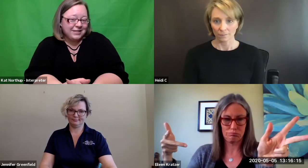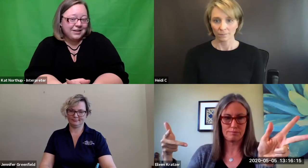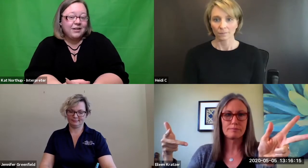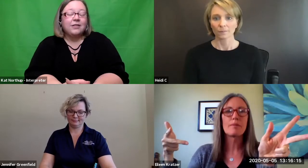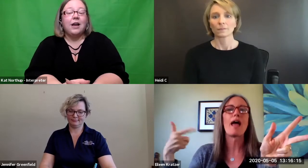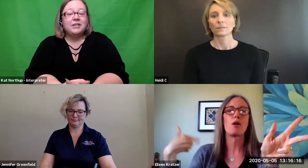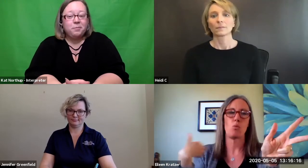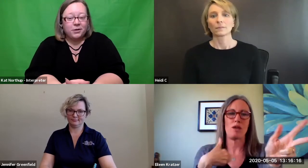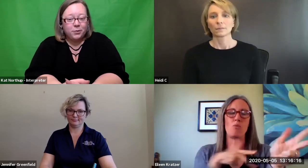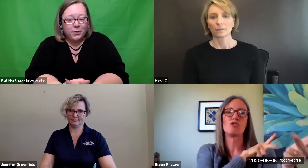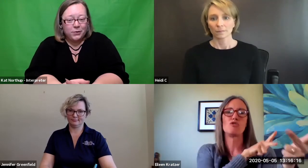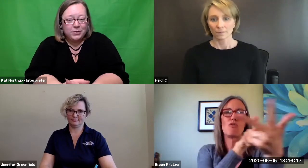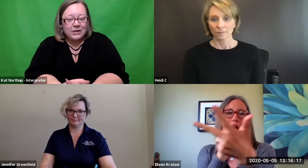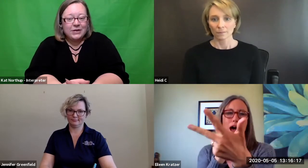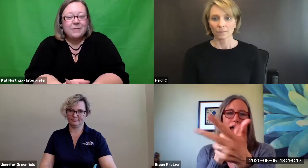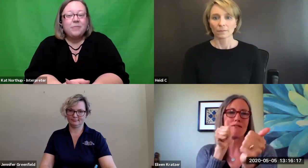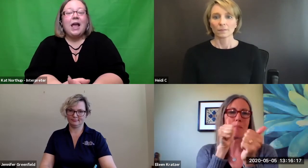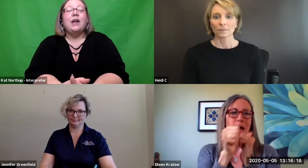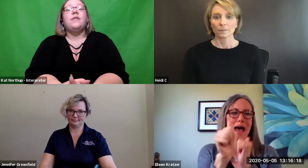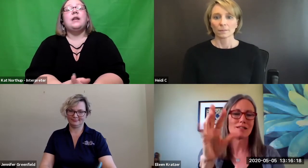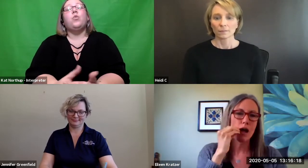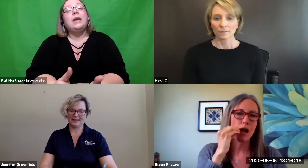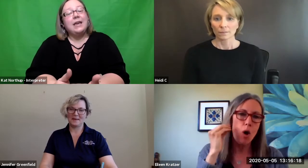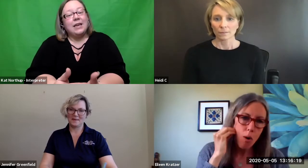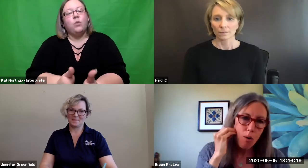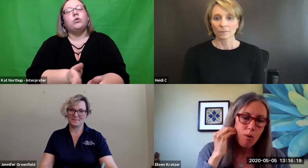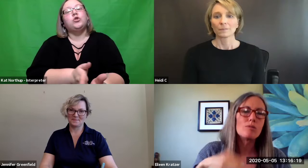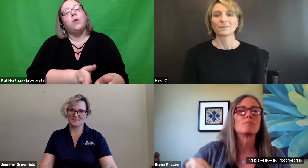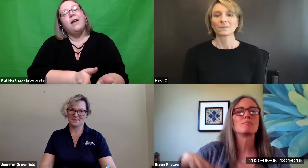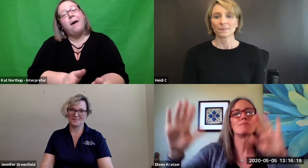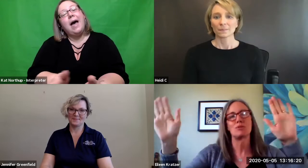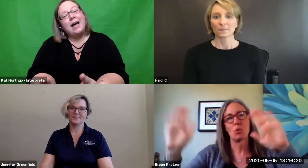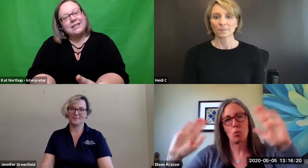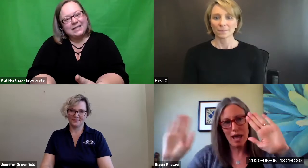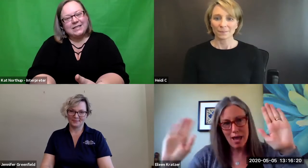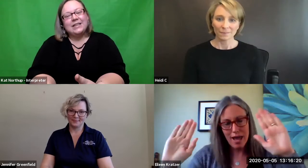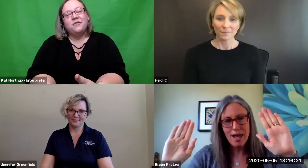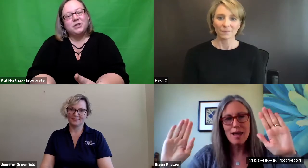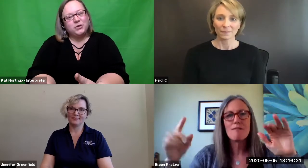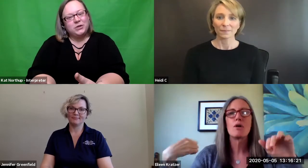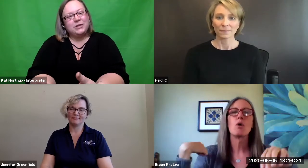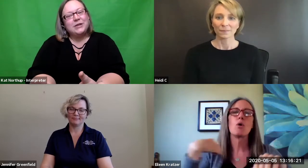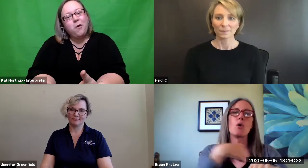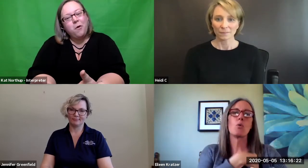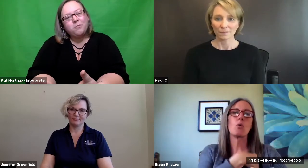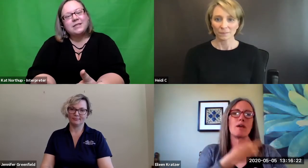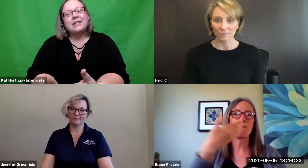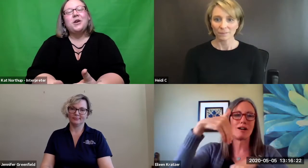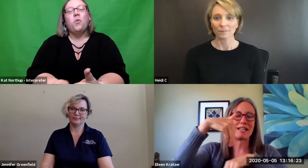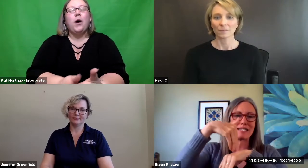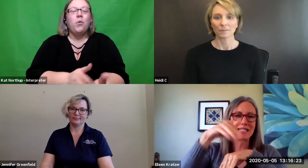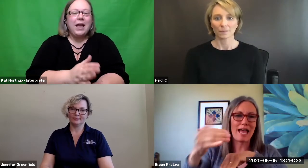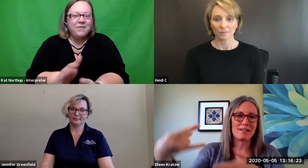cars lined up on the road. And then we will drive past individual students'